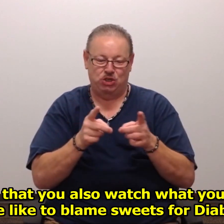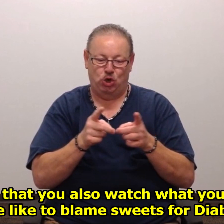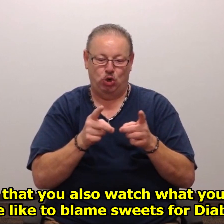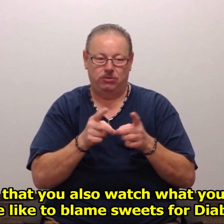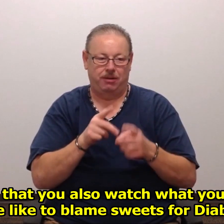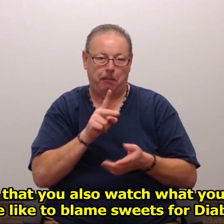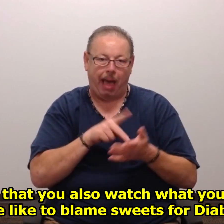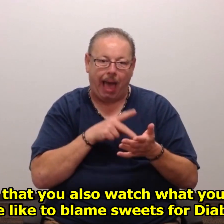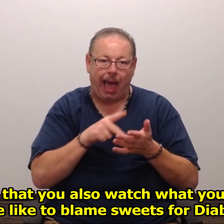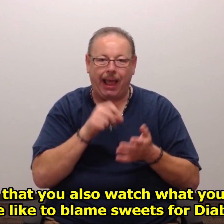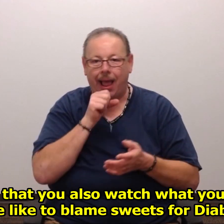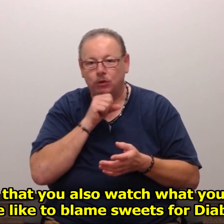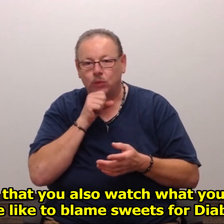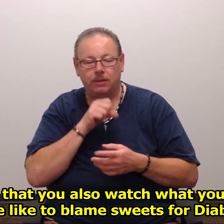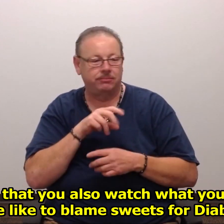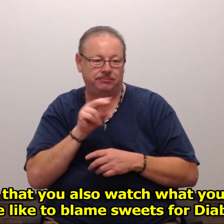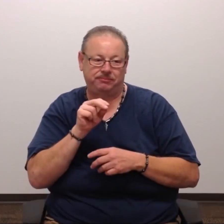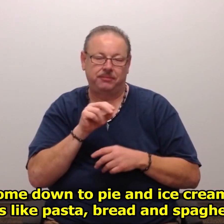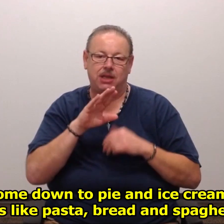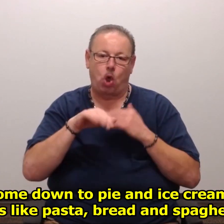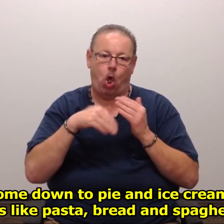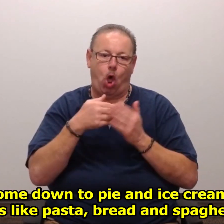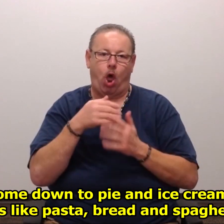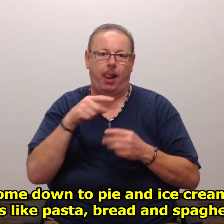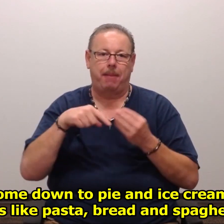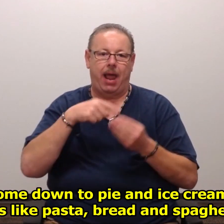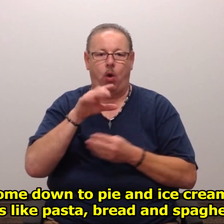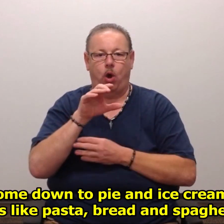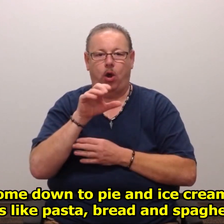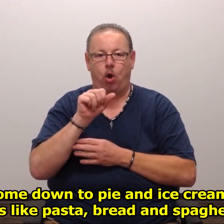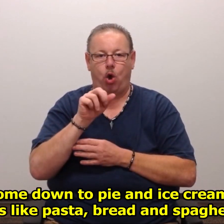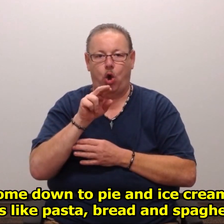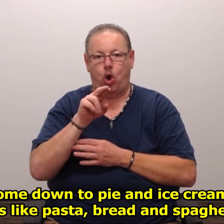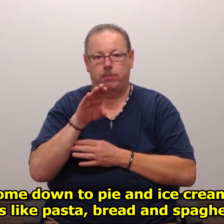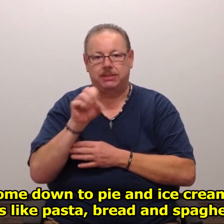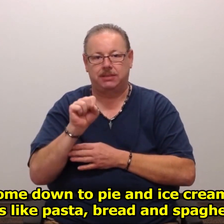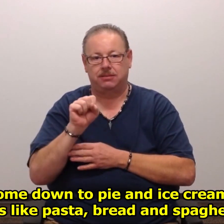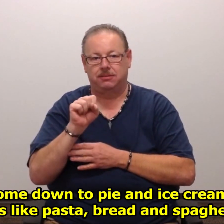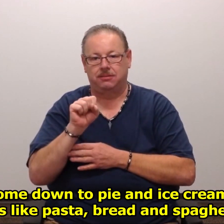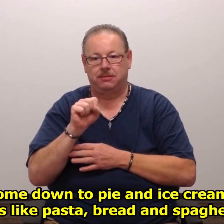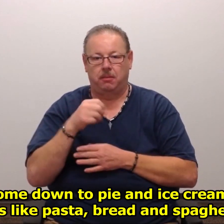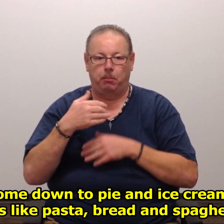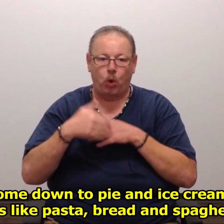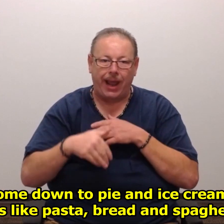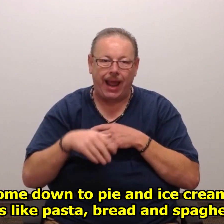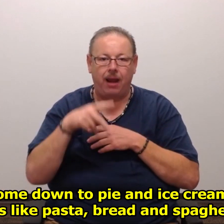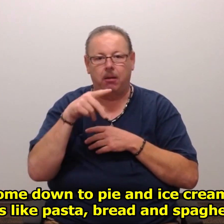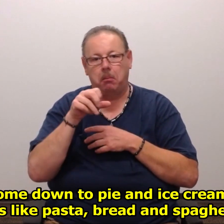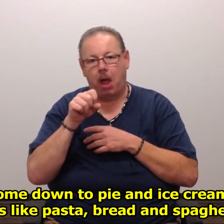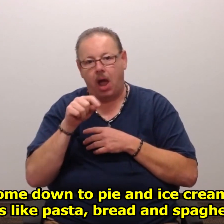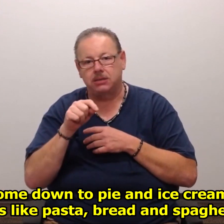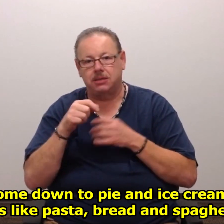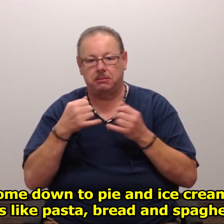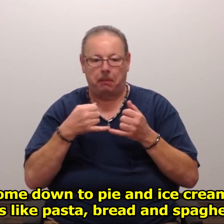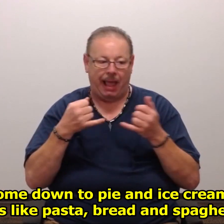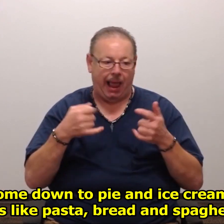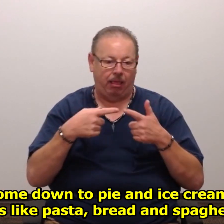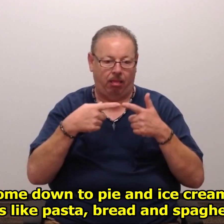blame sweets for diabetes, but it doesn't come down to pie and ice cream. It's all about carbs, like